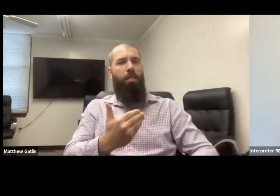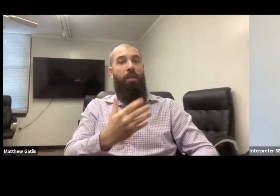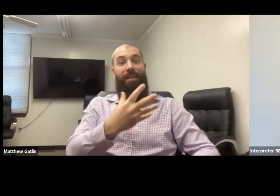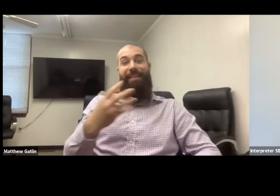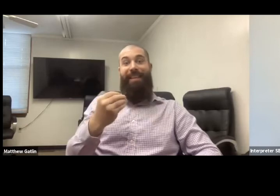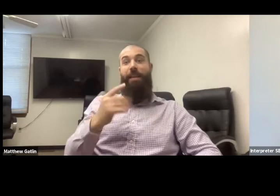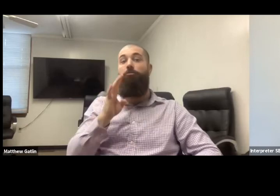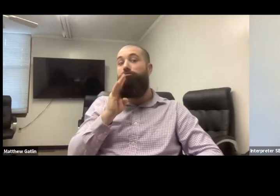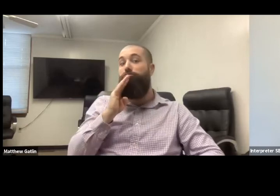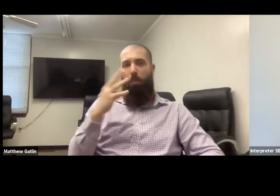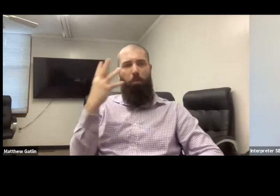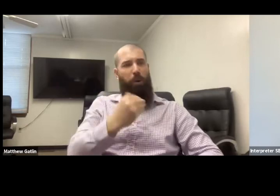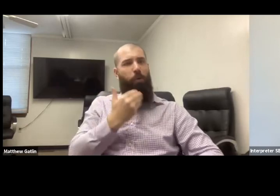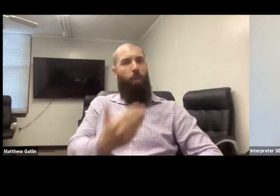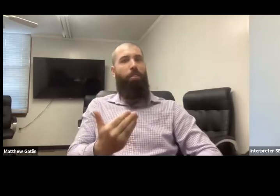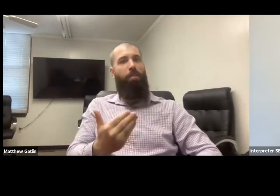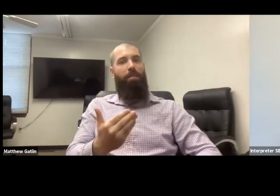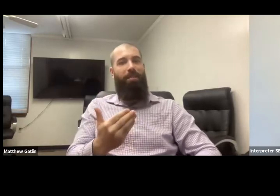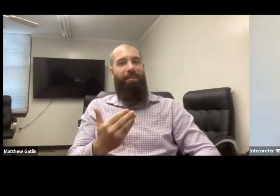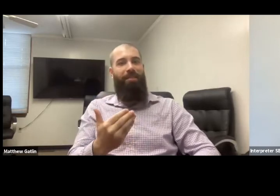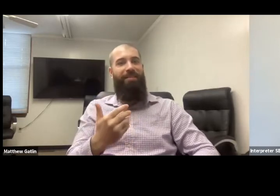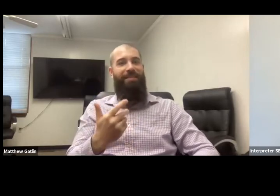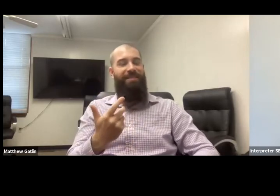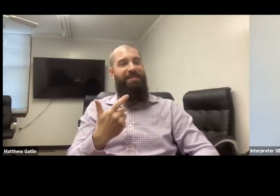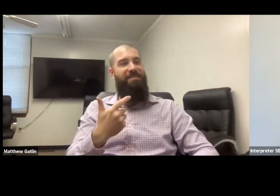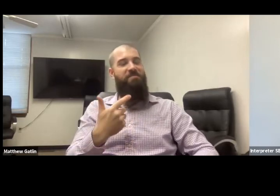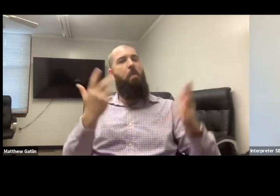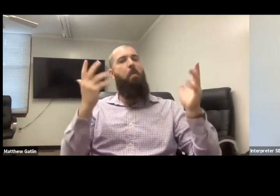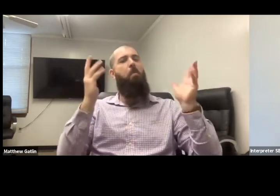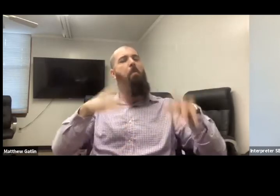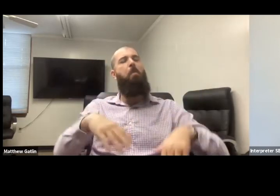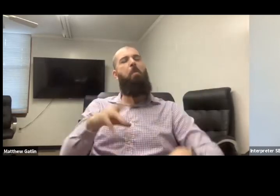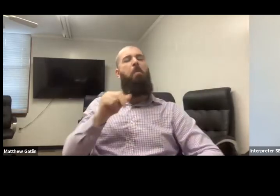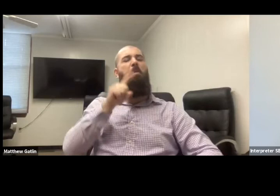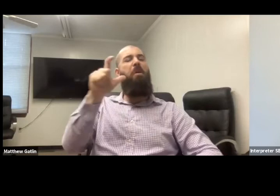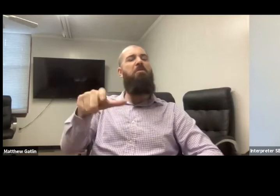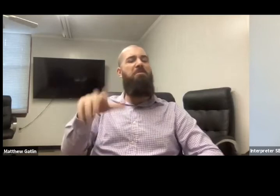was hearing pretty well. I was talking pretty well. So